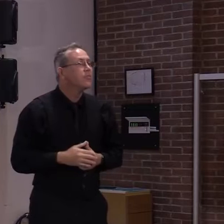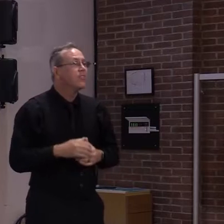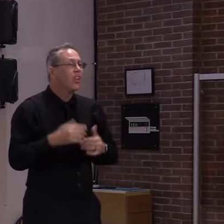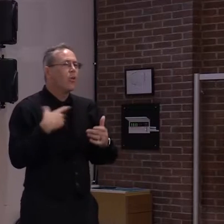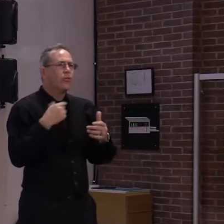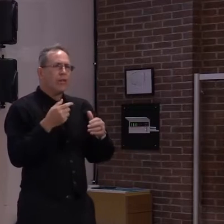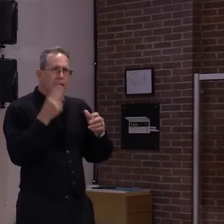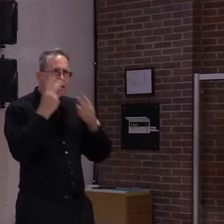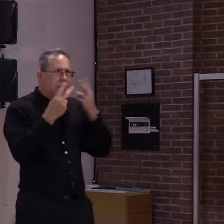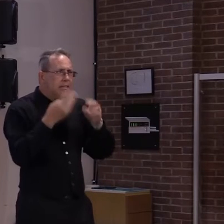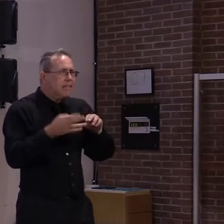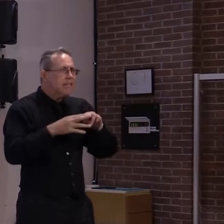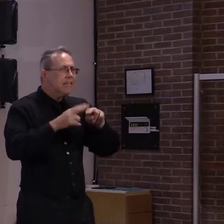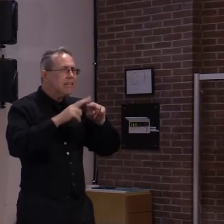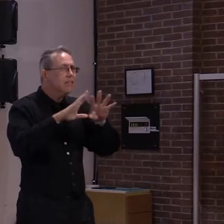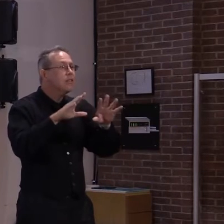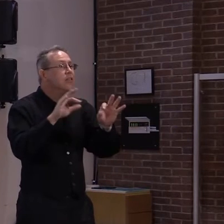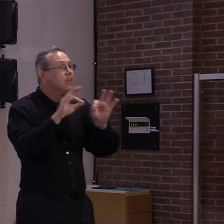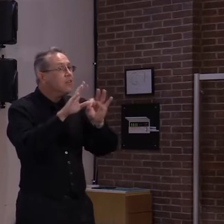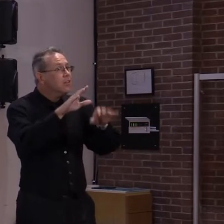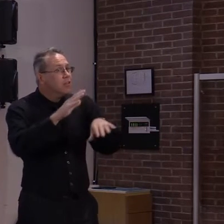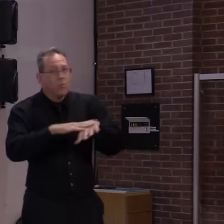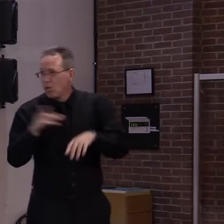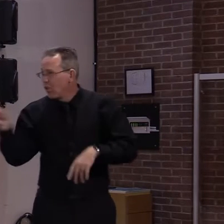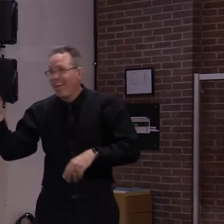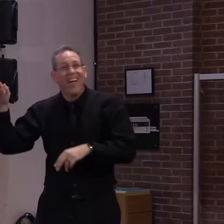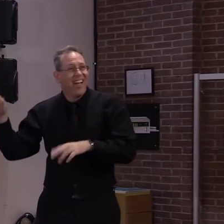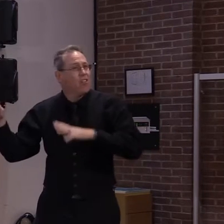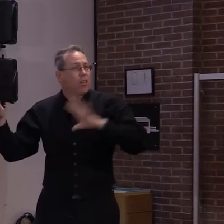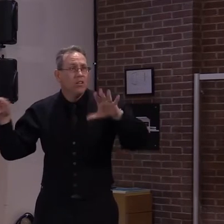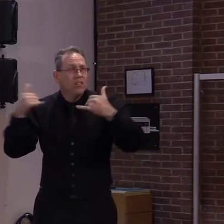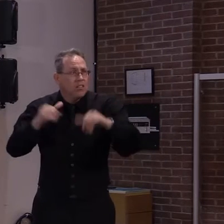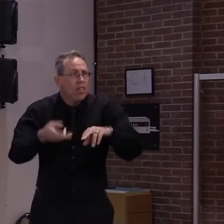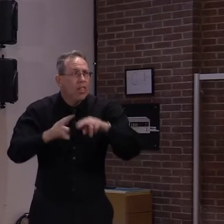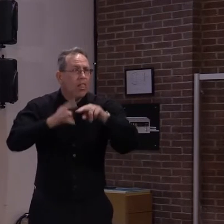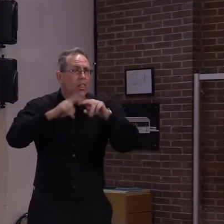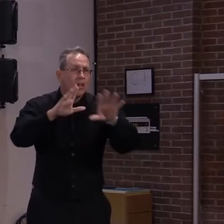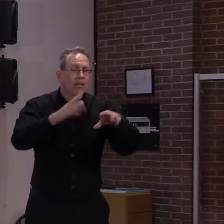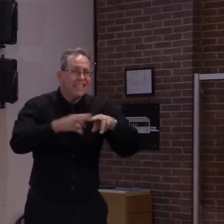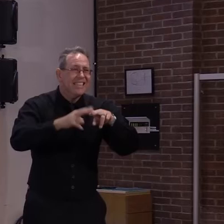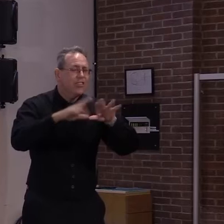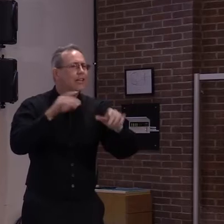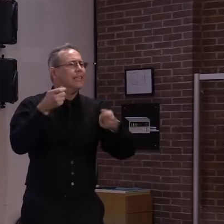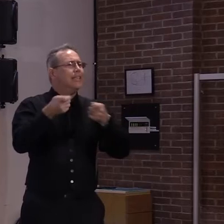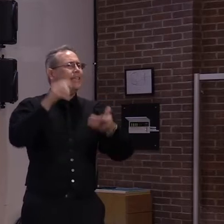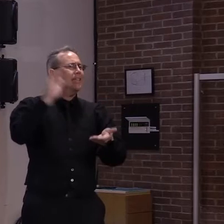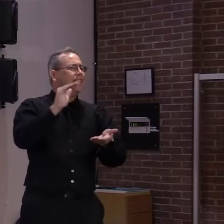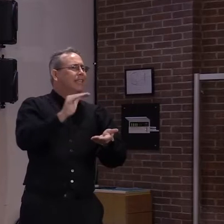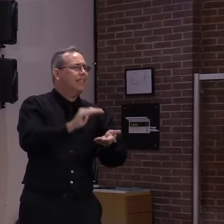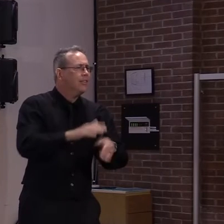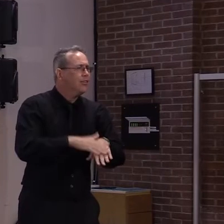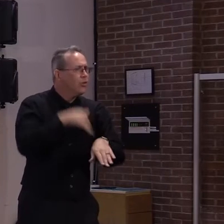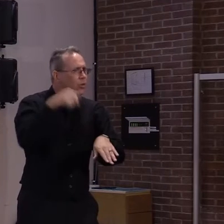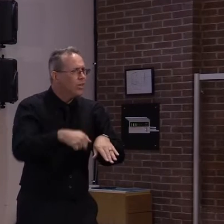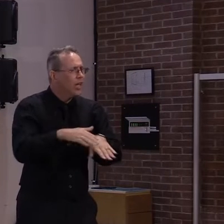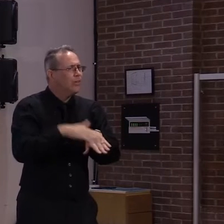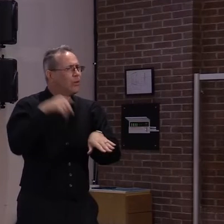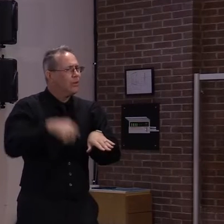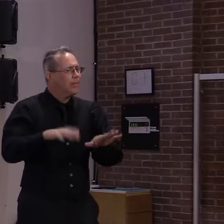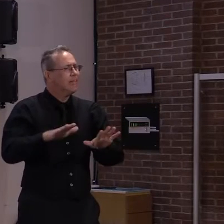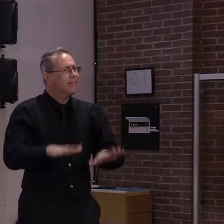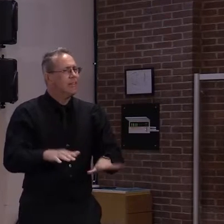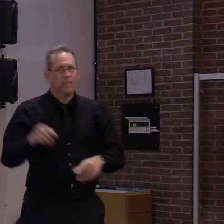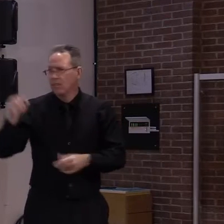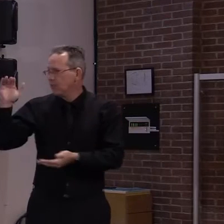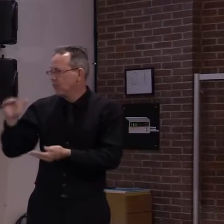the cases are still increasing, but this slowdown does provide increasing and further evidence that, as a nation,